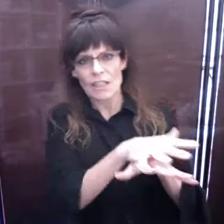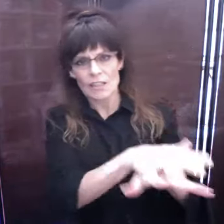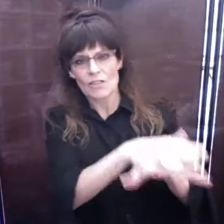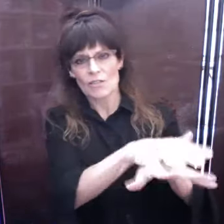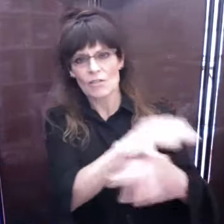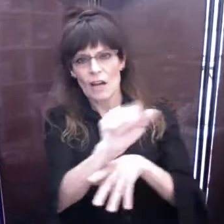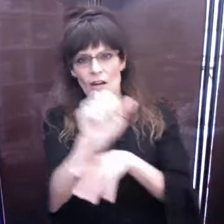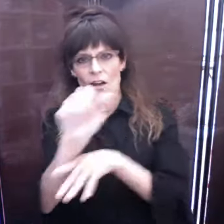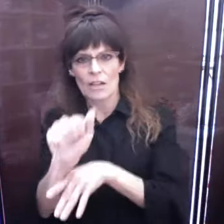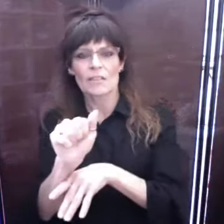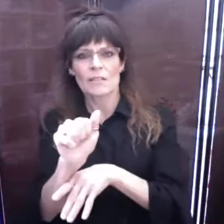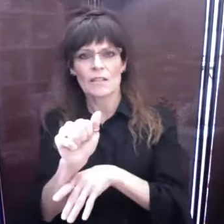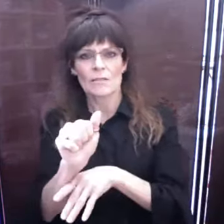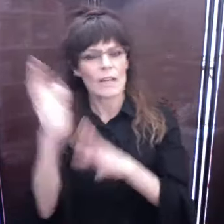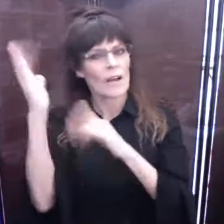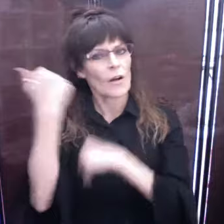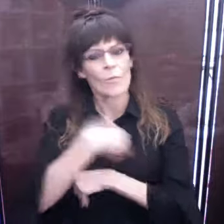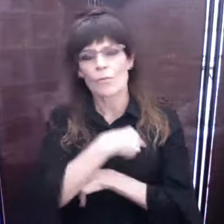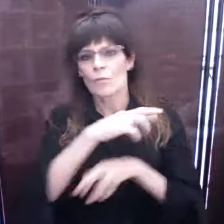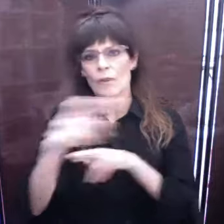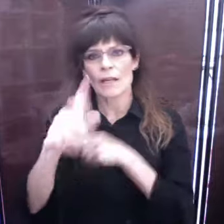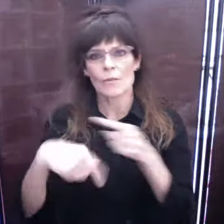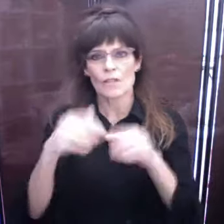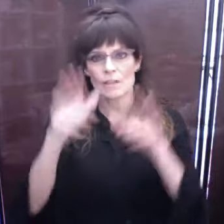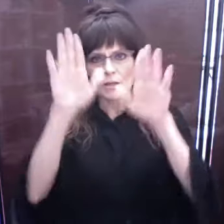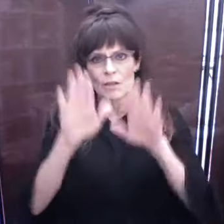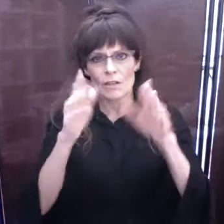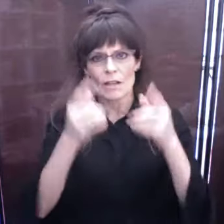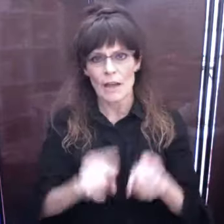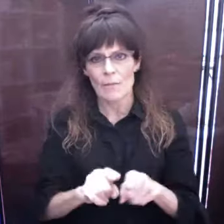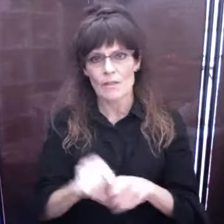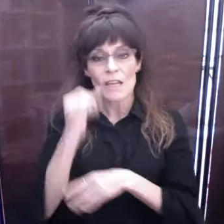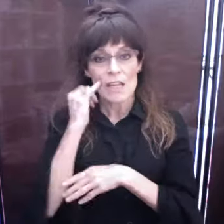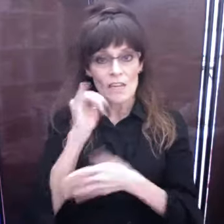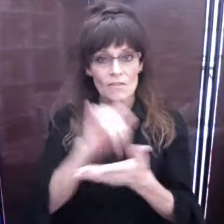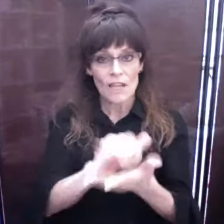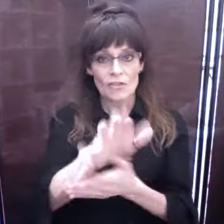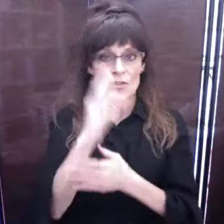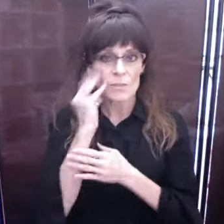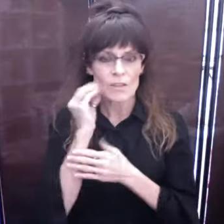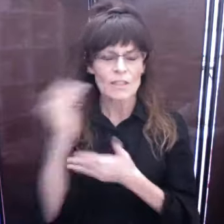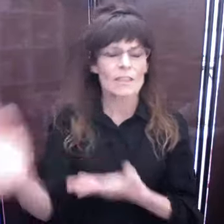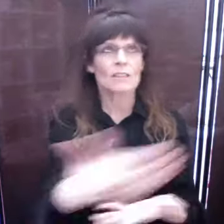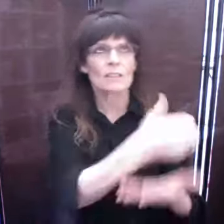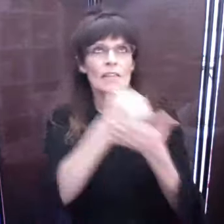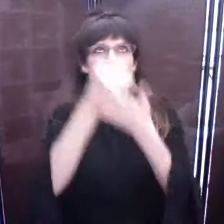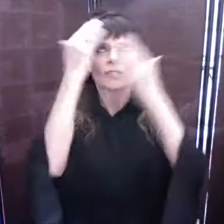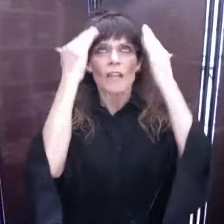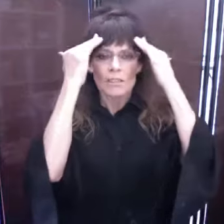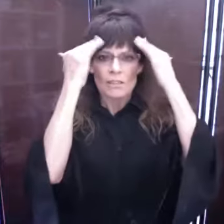hope we're ready when they arrive. So if that's been your experience too, I just ask that we put our collective consciousness together and join together in